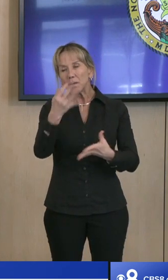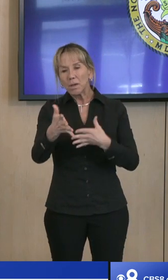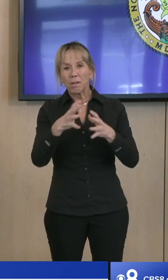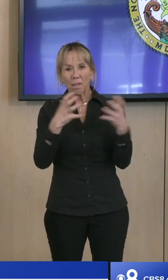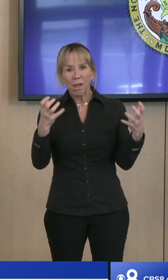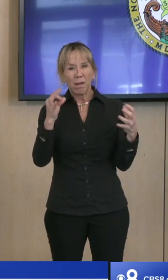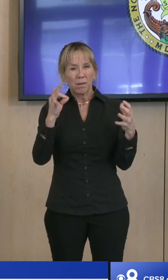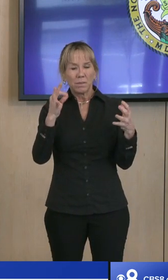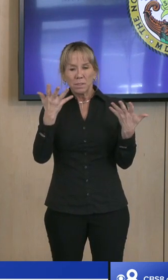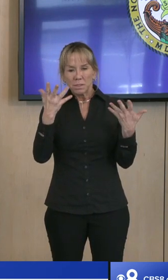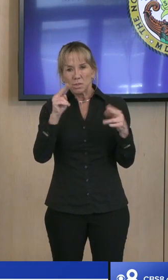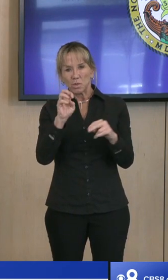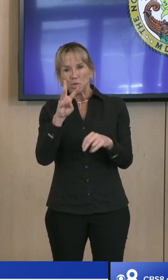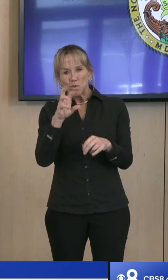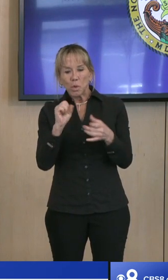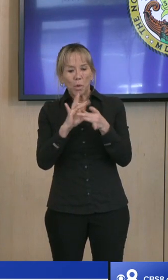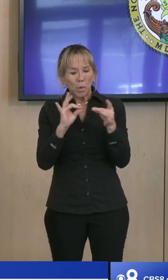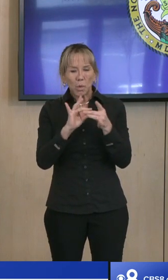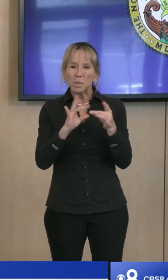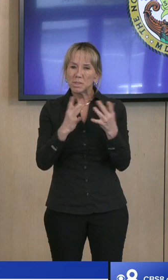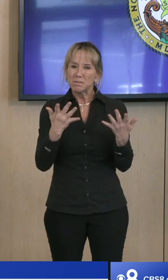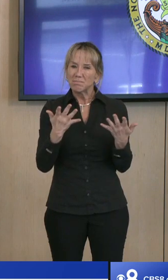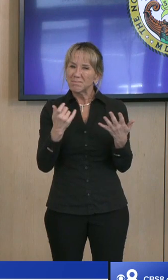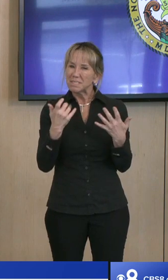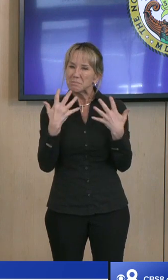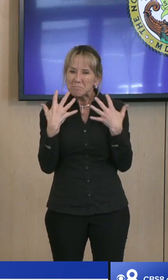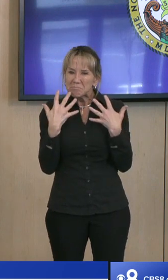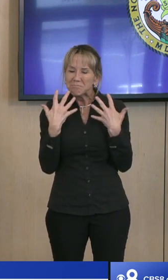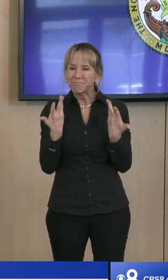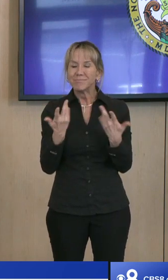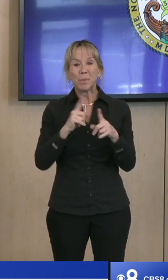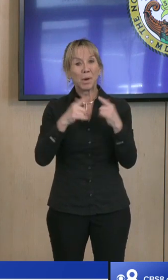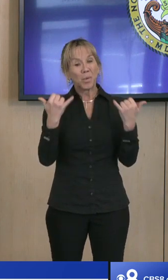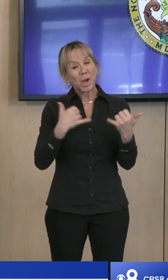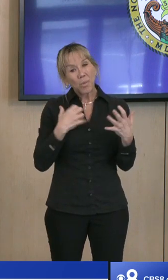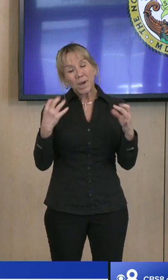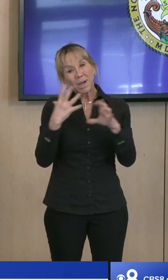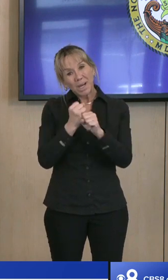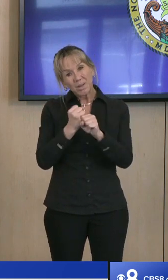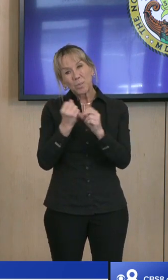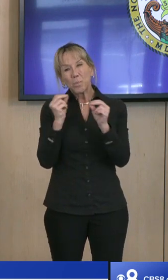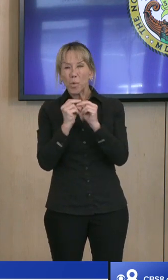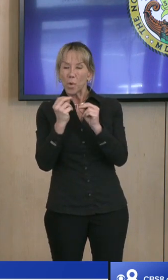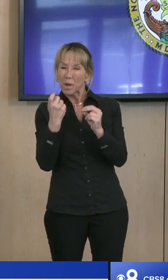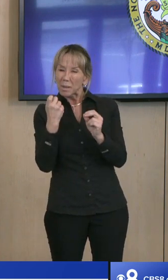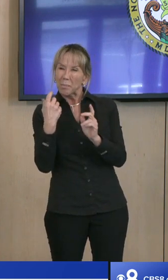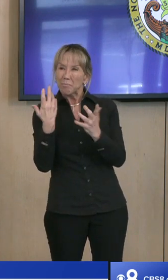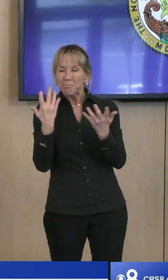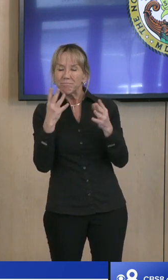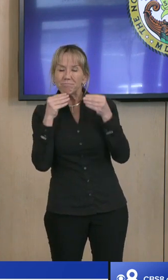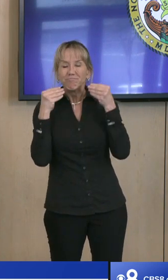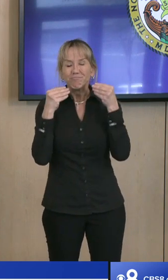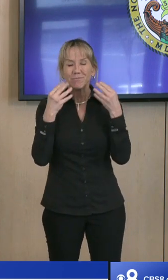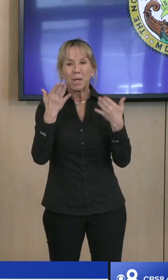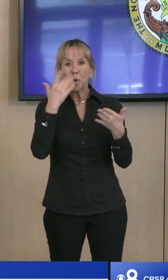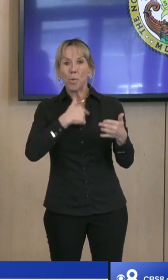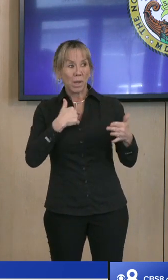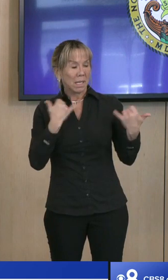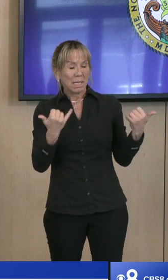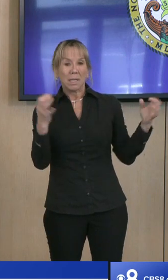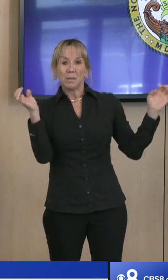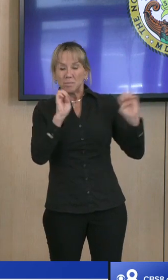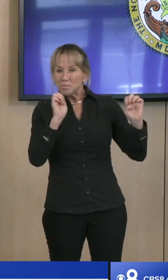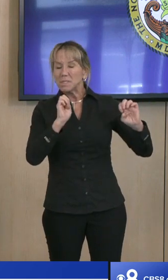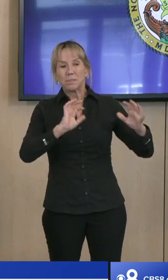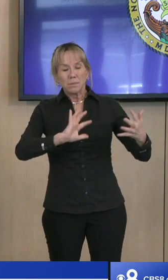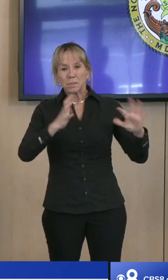few days, but I wanted to close on a more uplifting and positive note. Although we certainly are in a crisis, I remain inspired by the